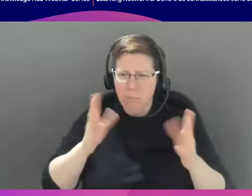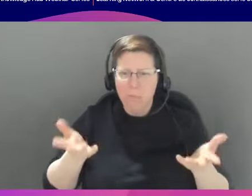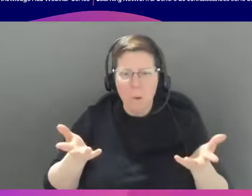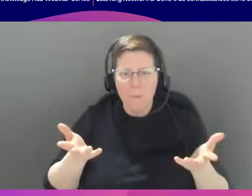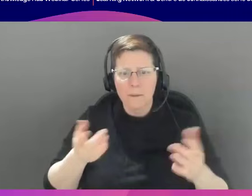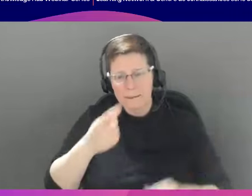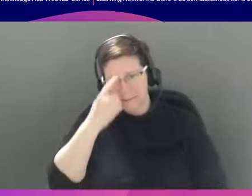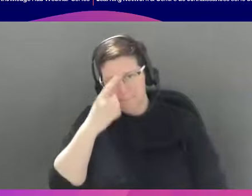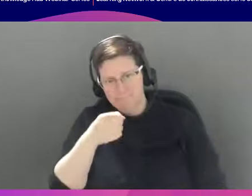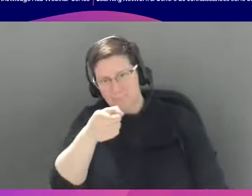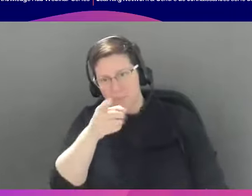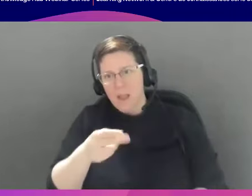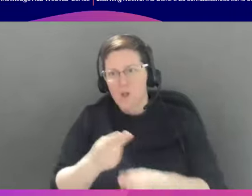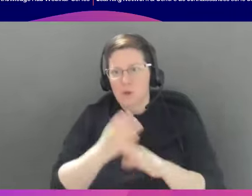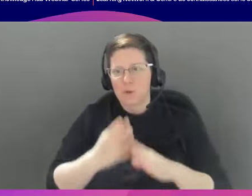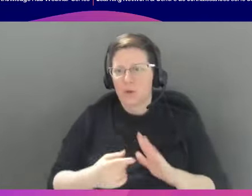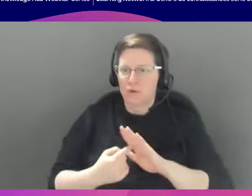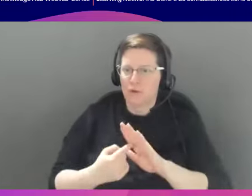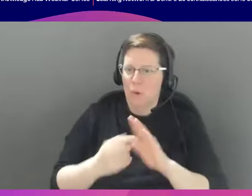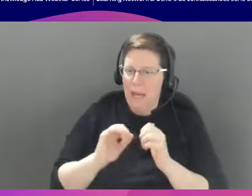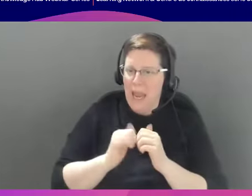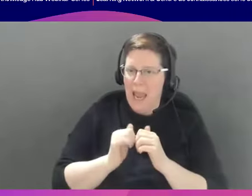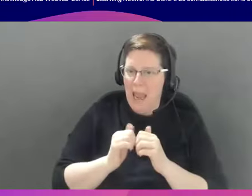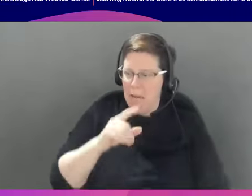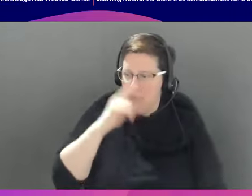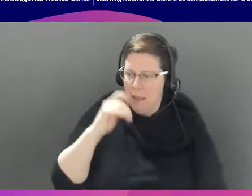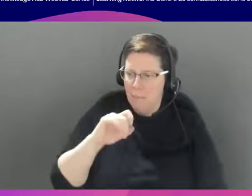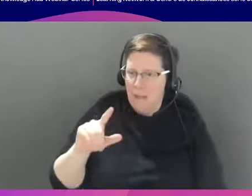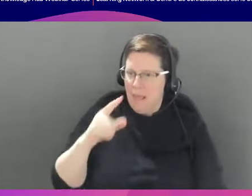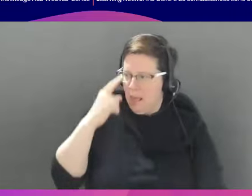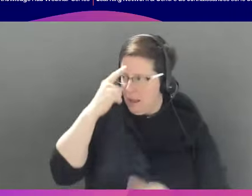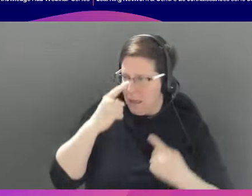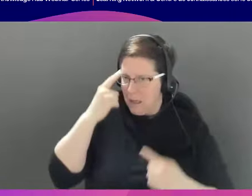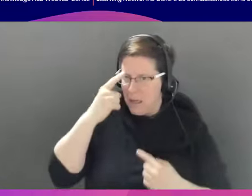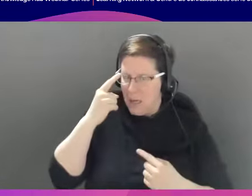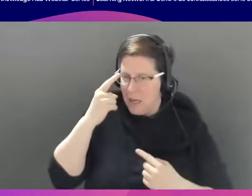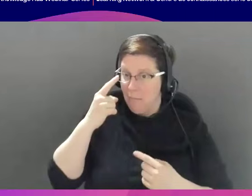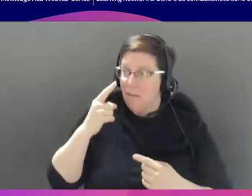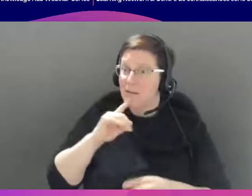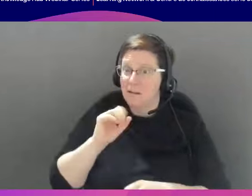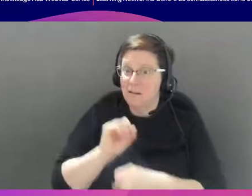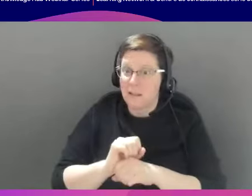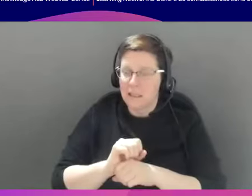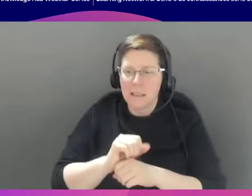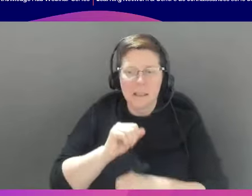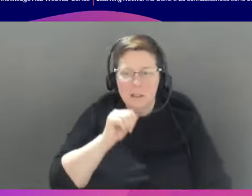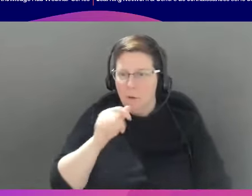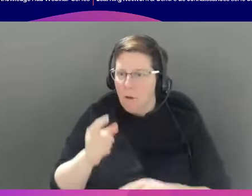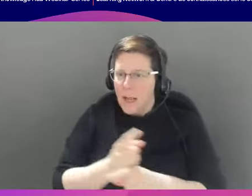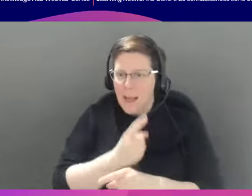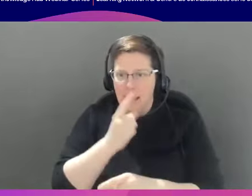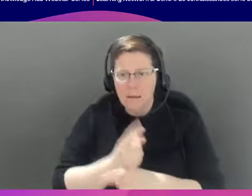is showing how the Black-pilled fatalistic incel mindset is actually a flawed thinking